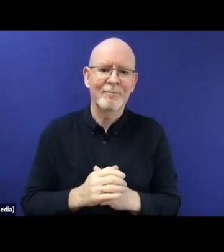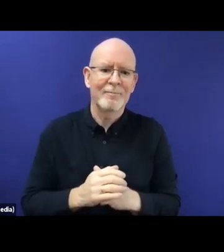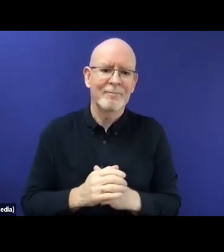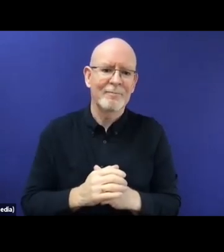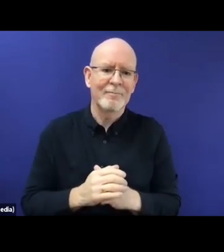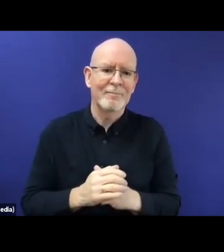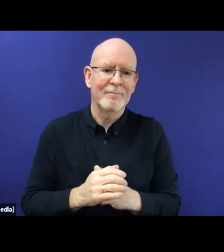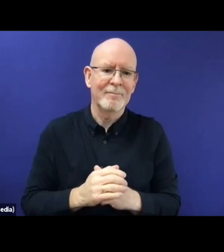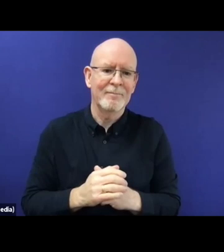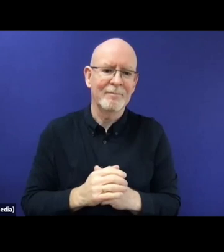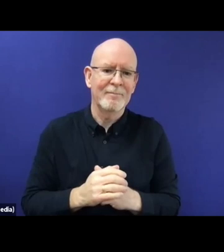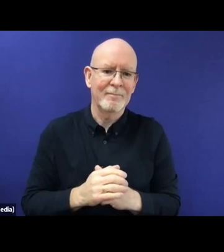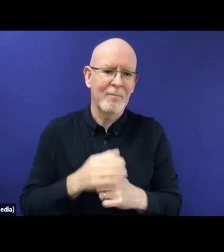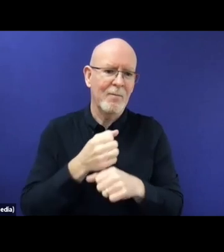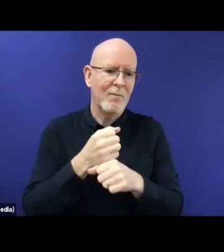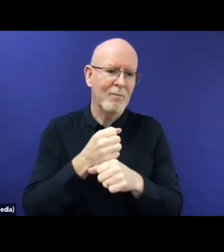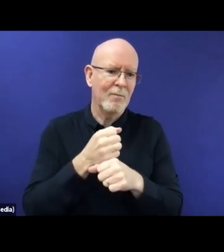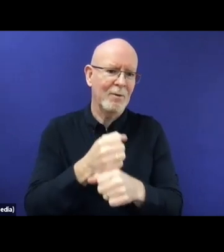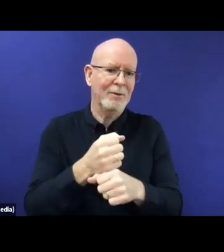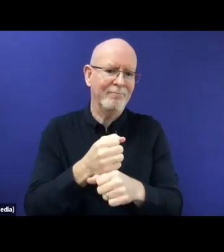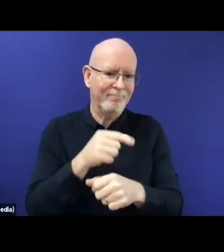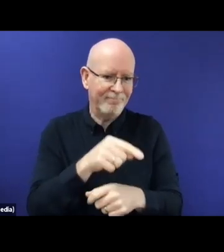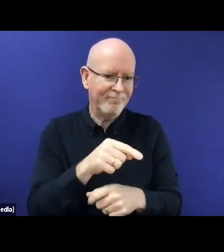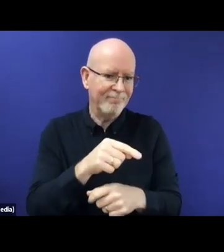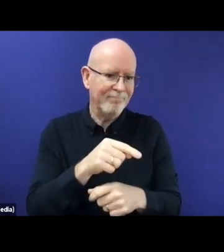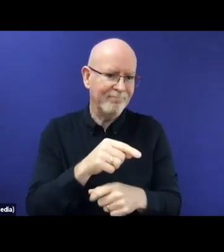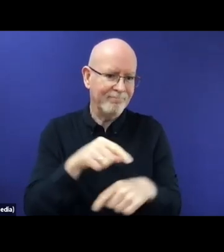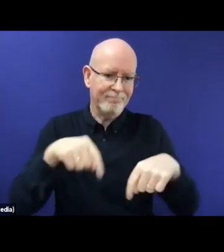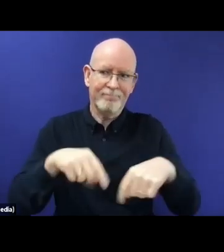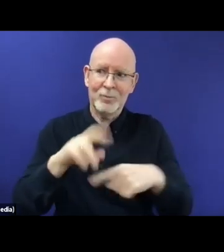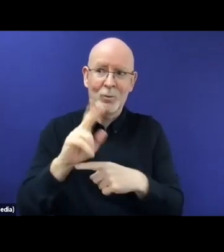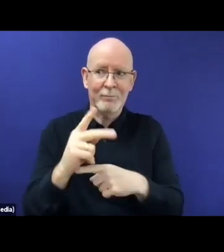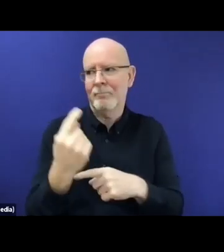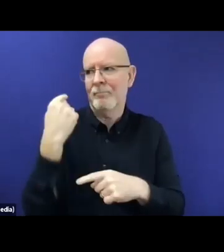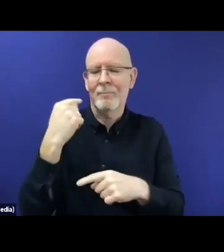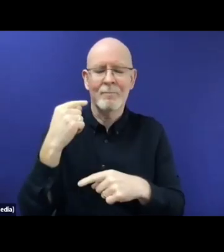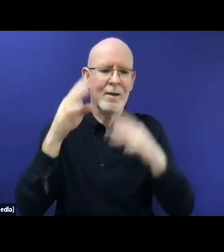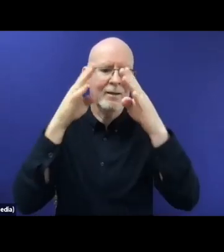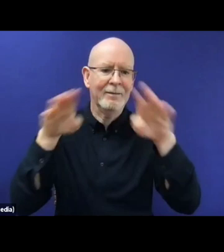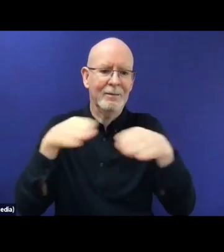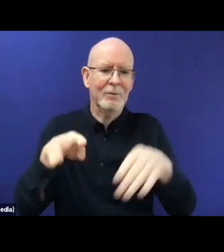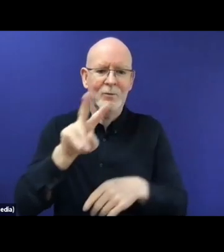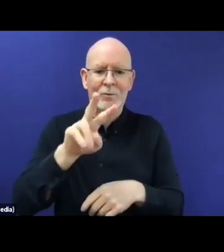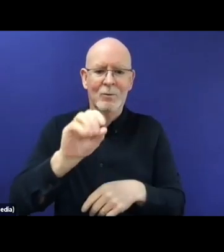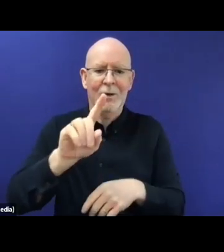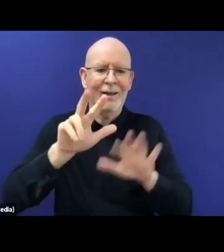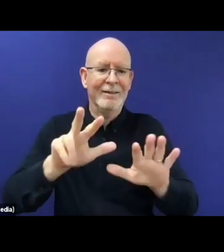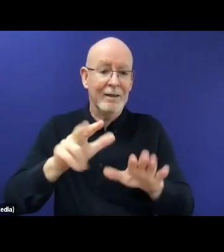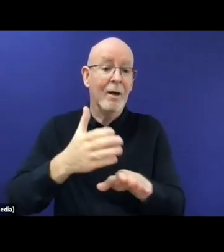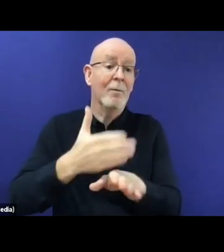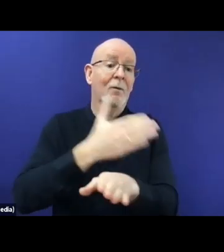over 30 years of experience in refugee and humanitarian work and has served UNHCR in